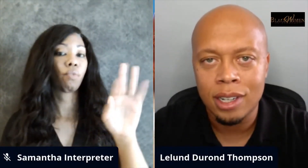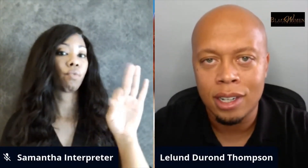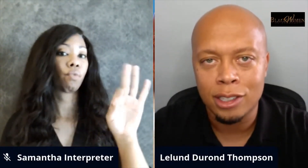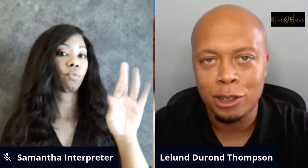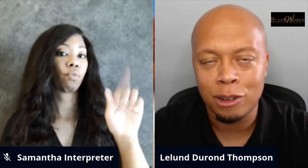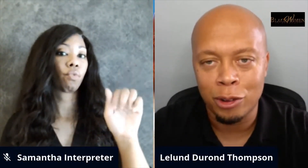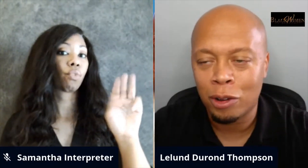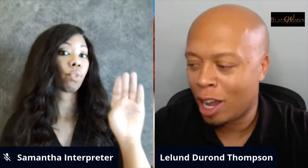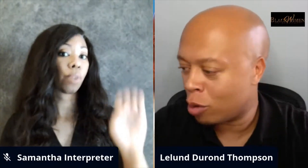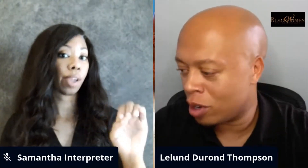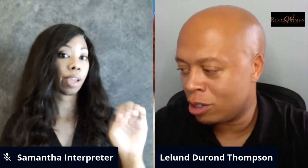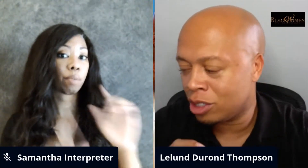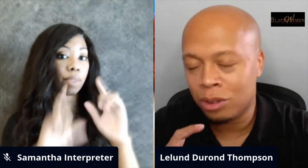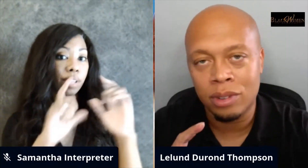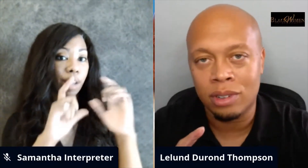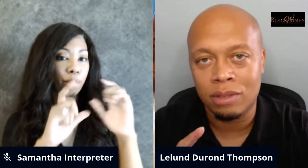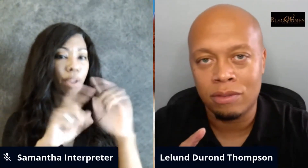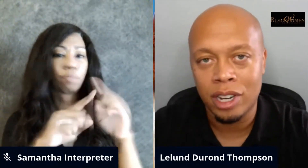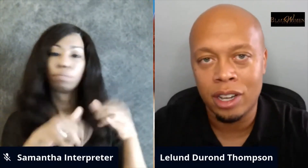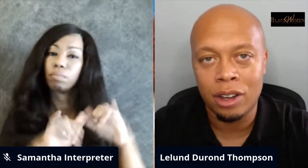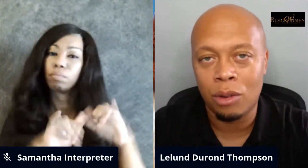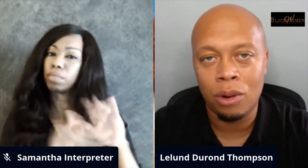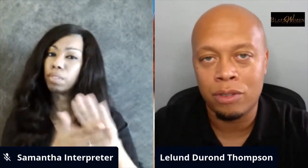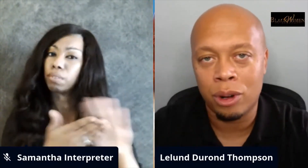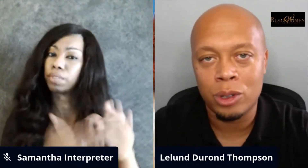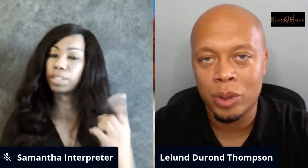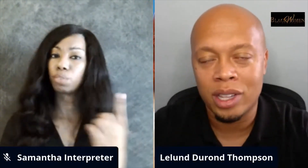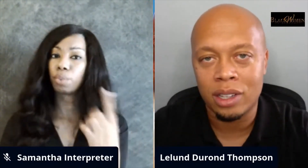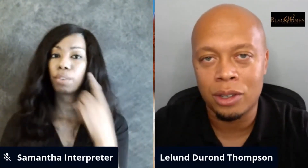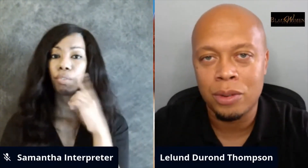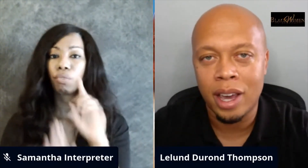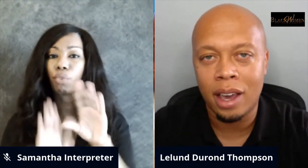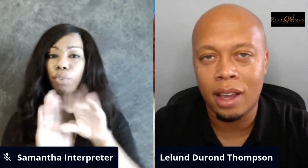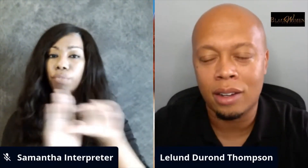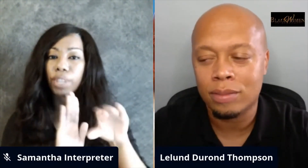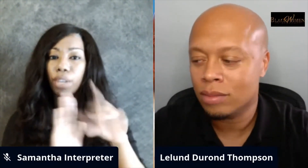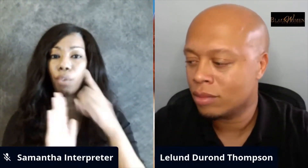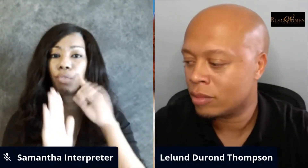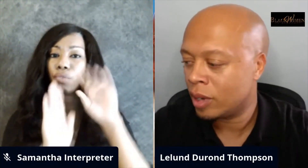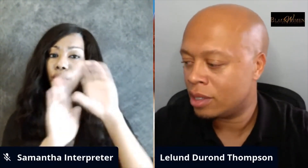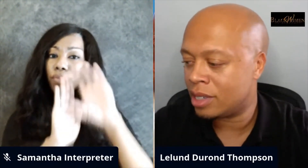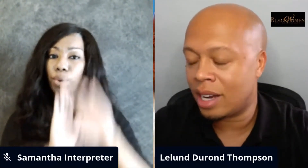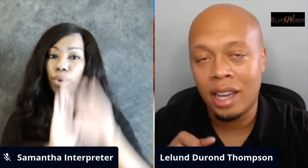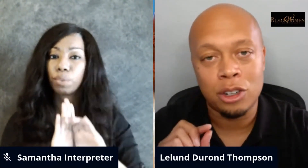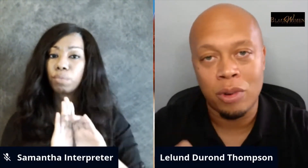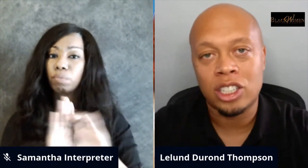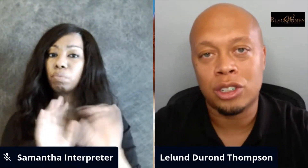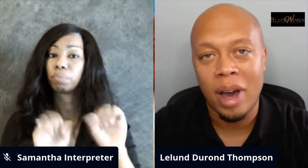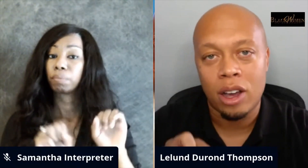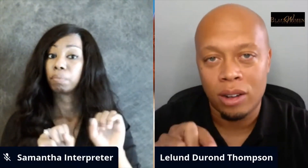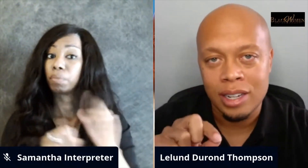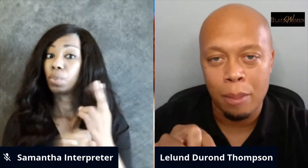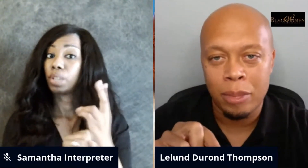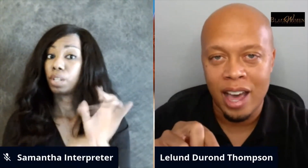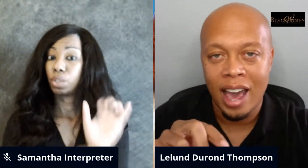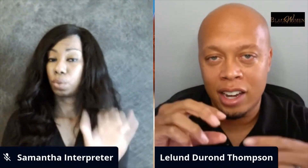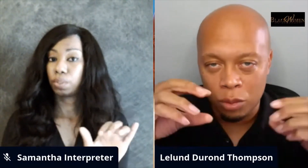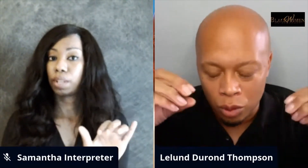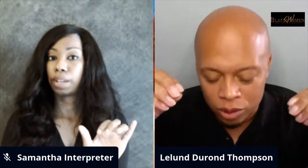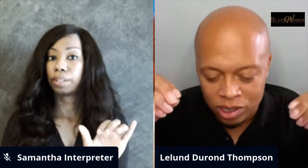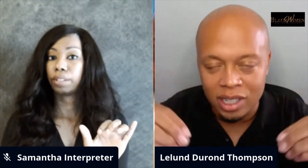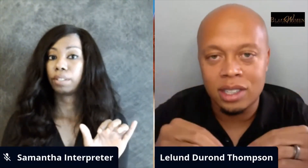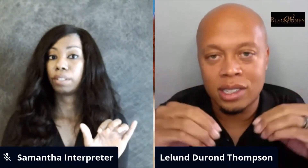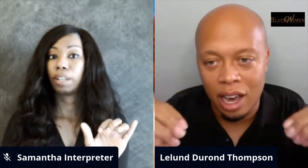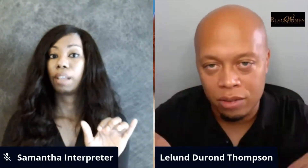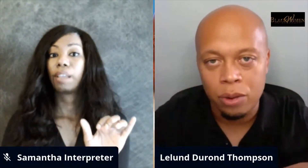it's a real camera, whether you're shooting video or photos with it, you can set a directional mic on top of that and it